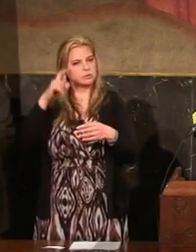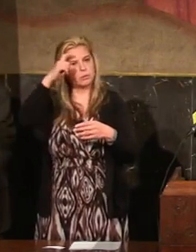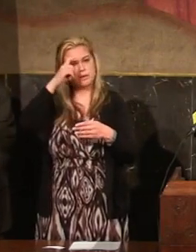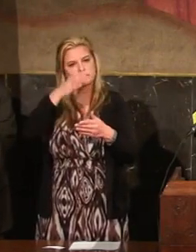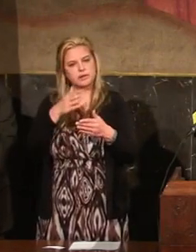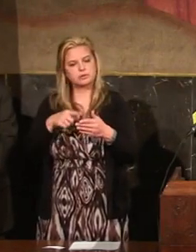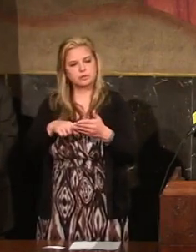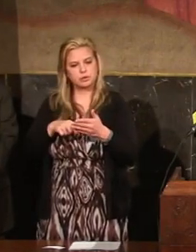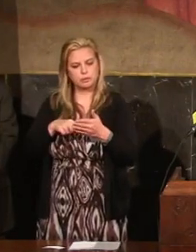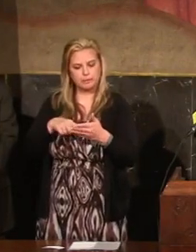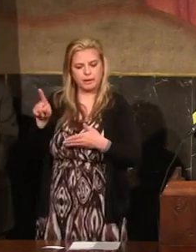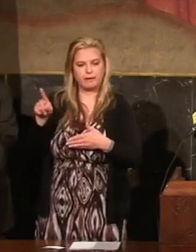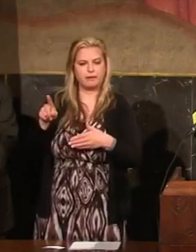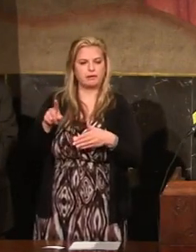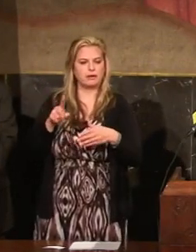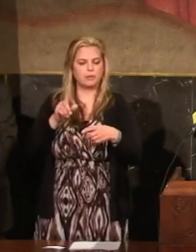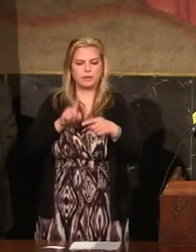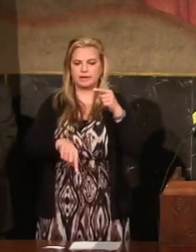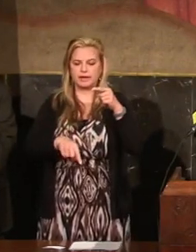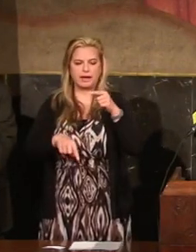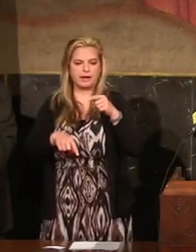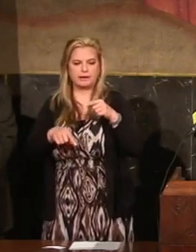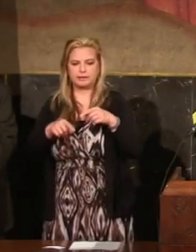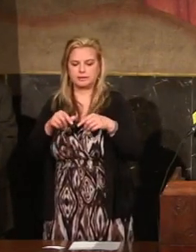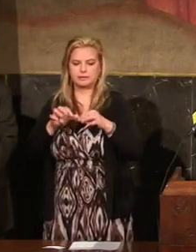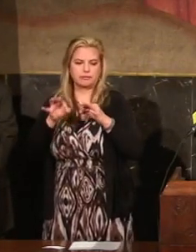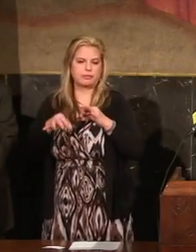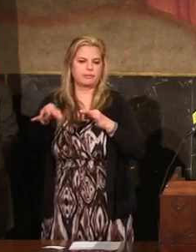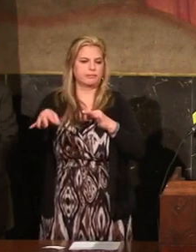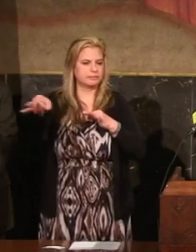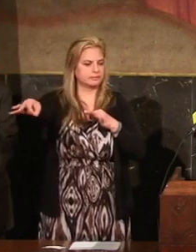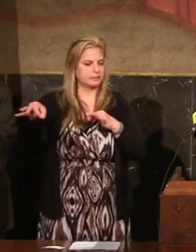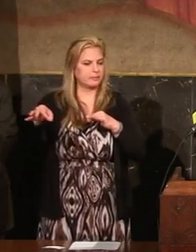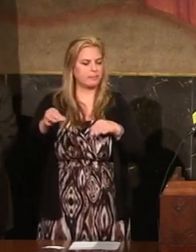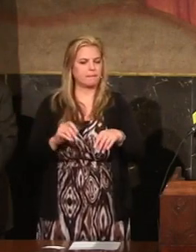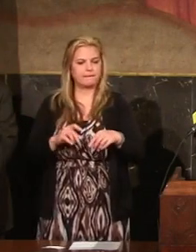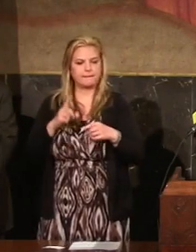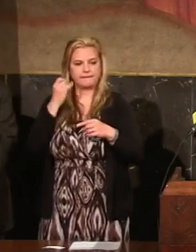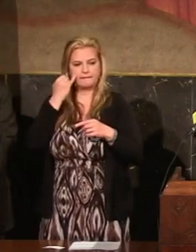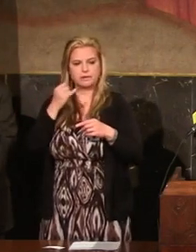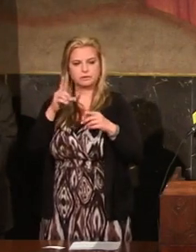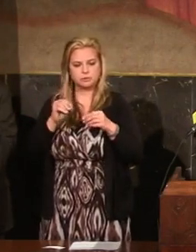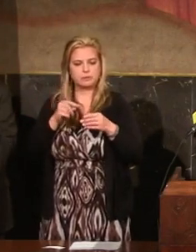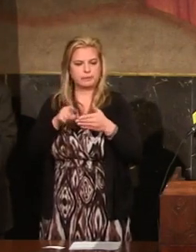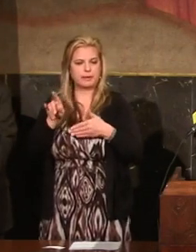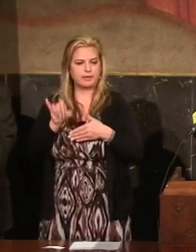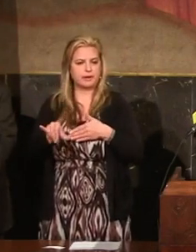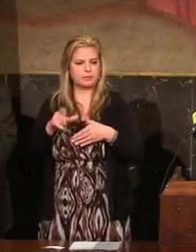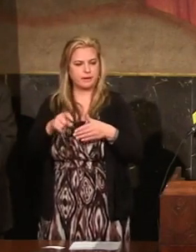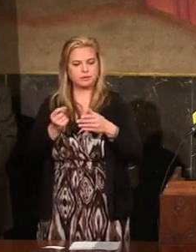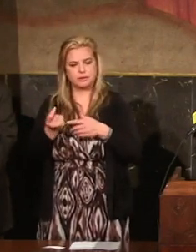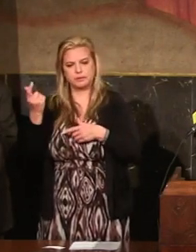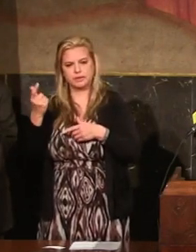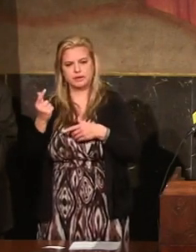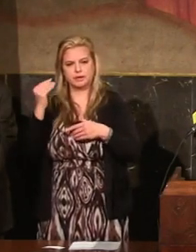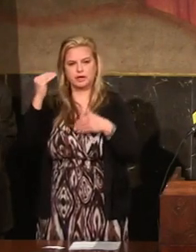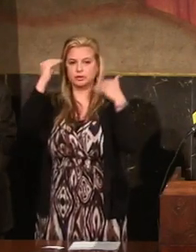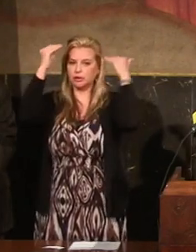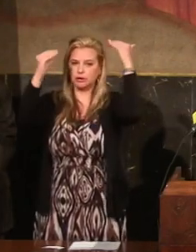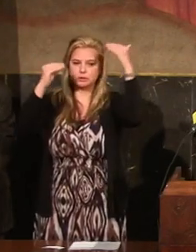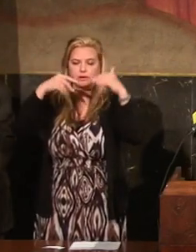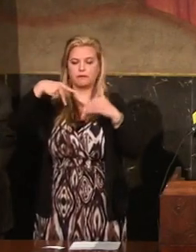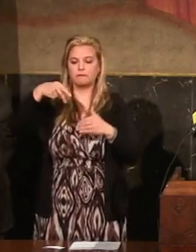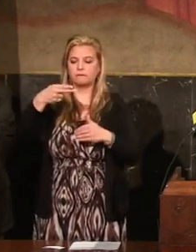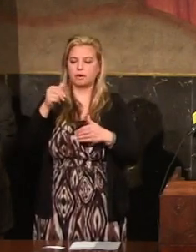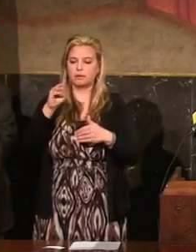to pay the check payment. We can't keep kicking that can down the road. But if we do pay that, we have to eliminate adult pharmacy.